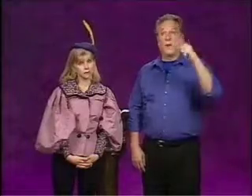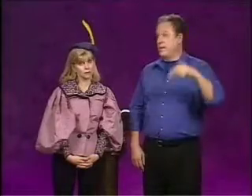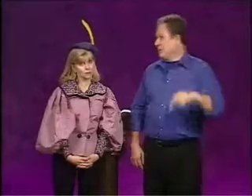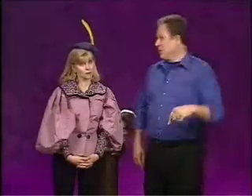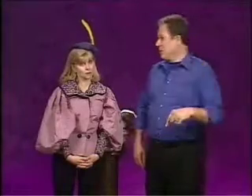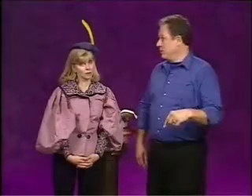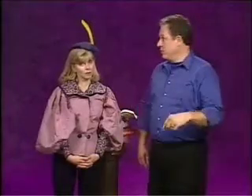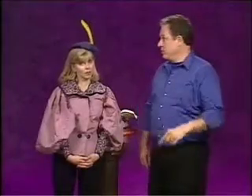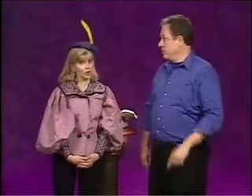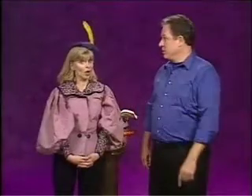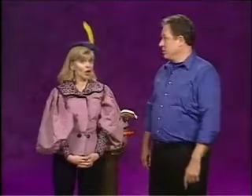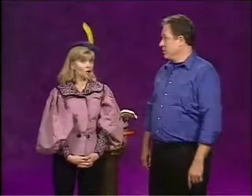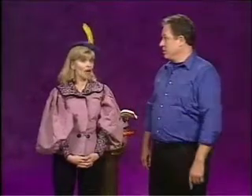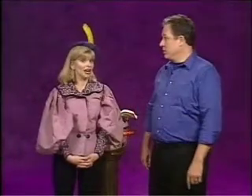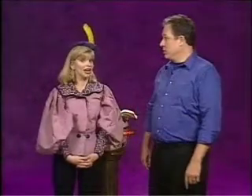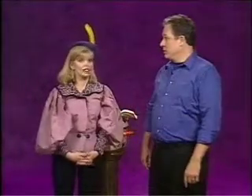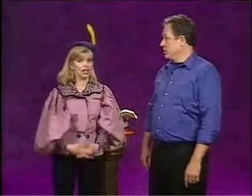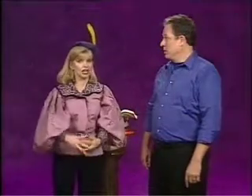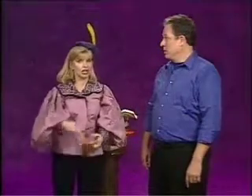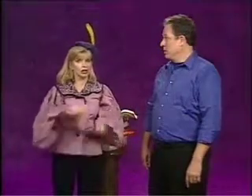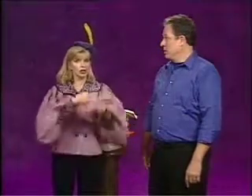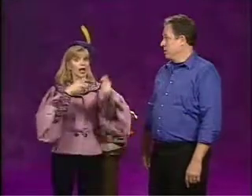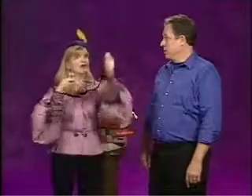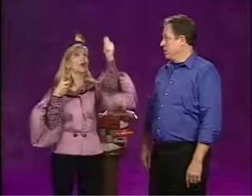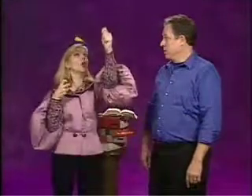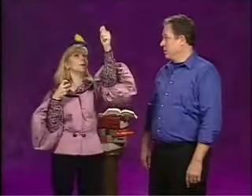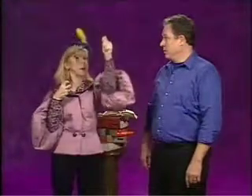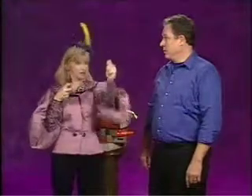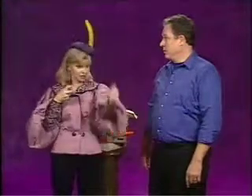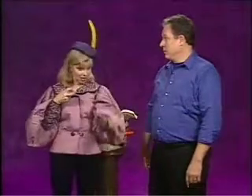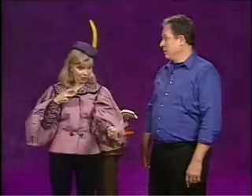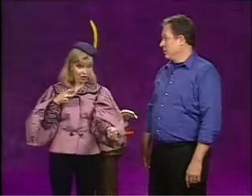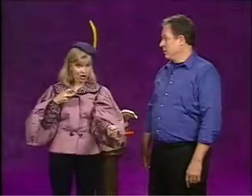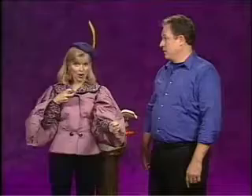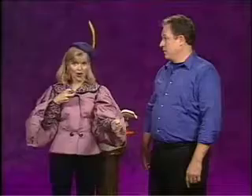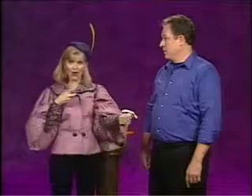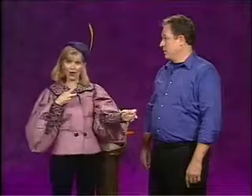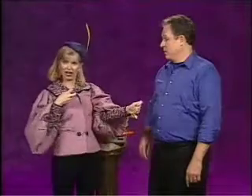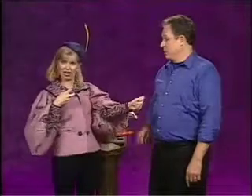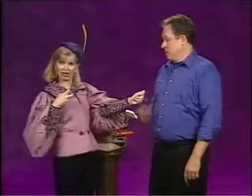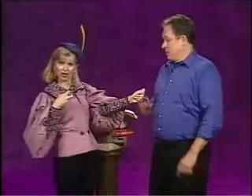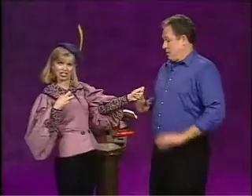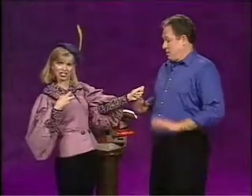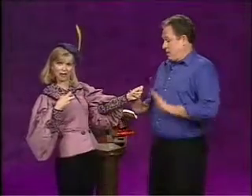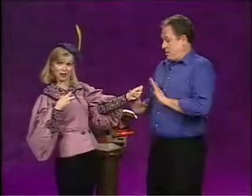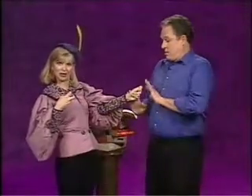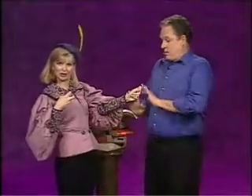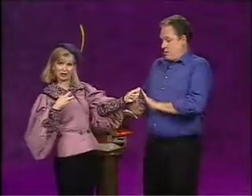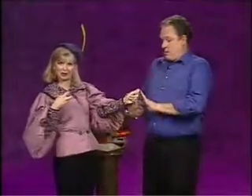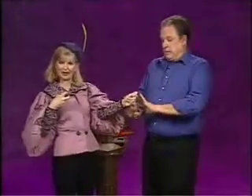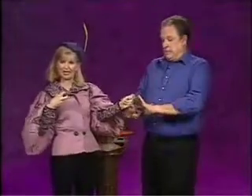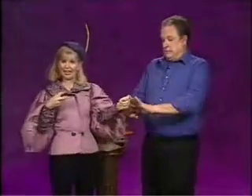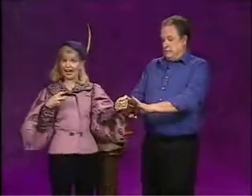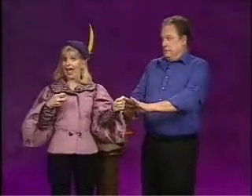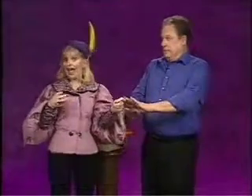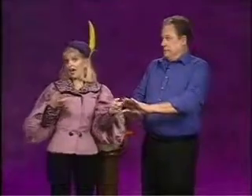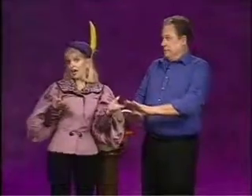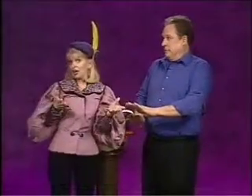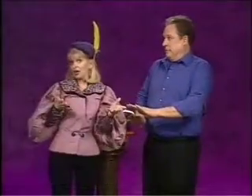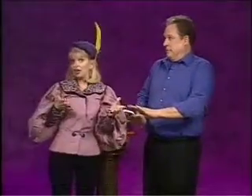up and down? Well, I guess I can shoot an arrow up and down, or in any direction I wanted to. And I could